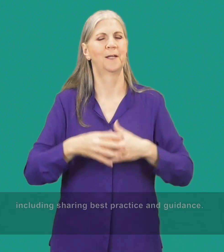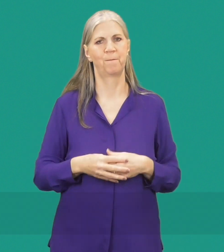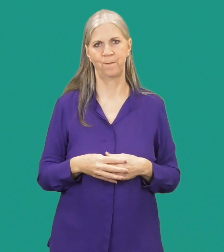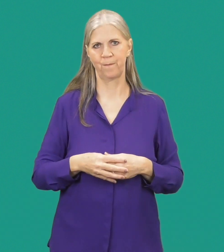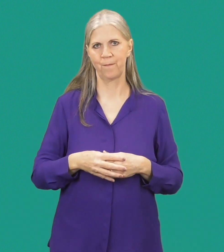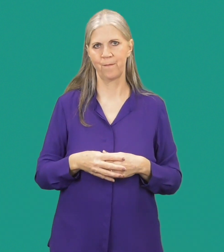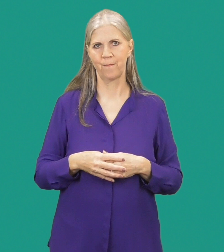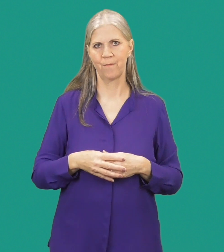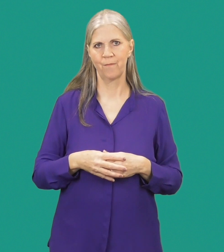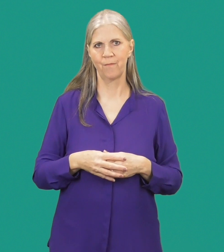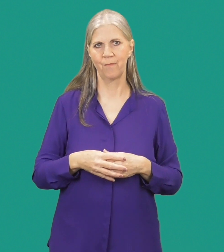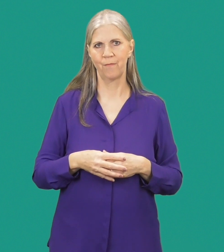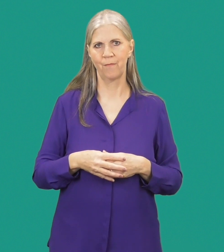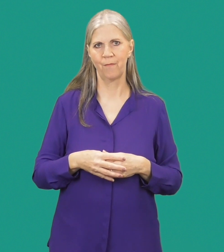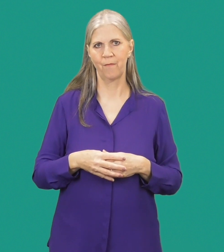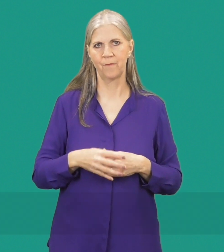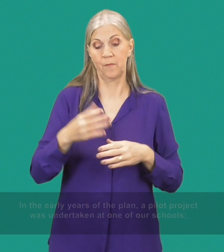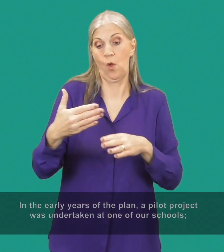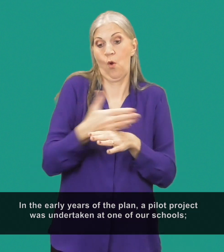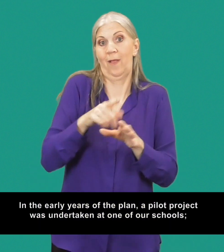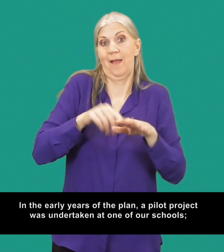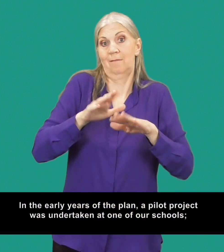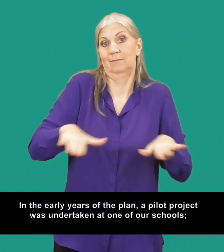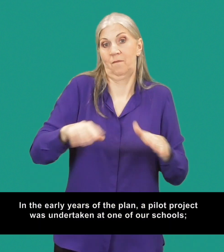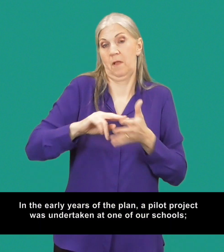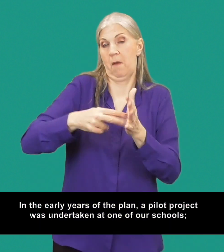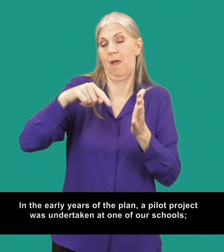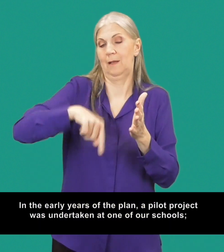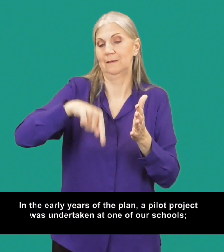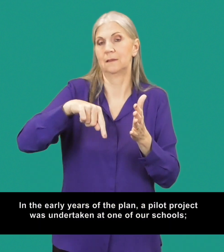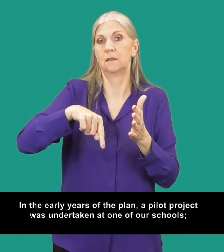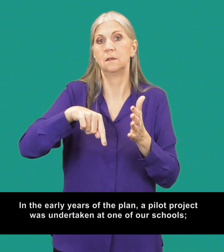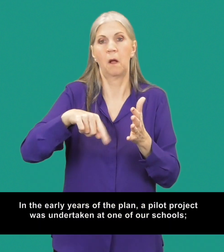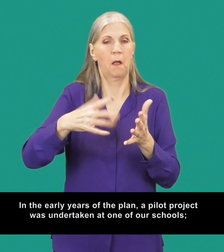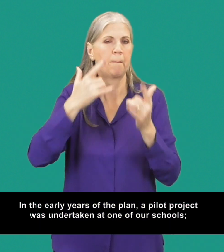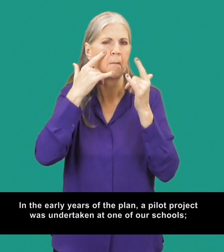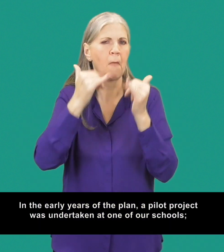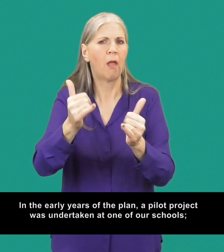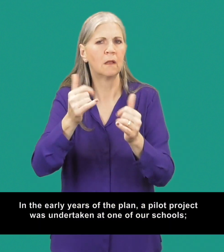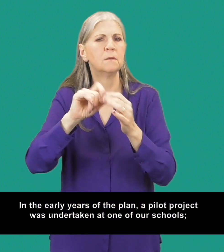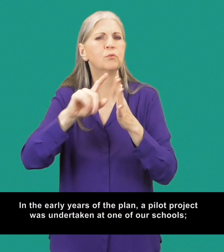In the early years of the plan, a pilot project was undertaken at one of our schools.